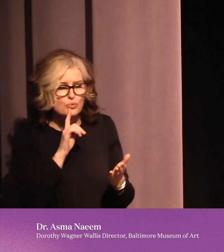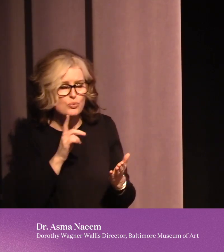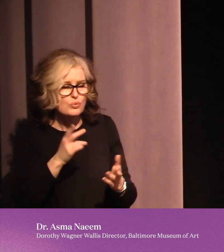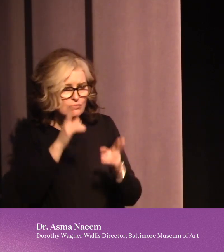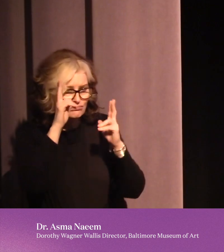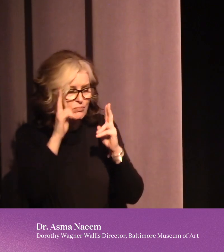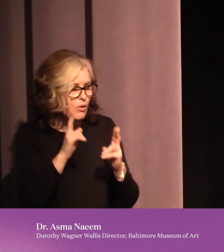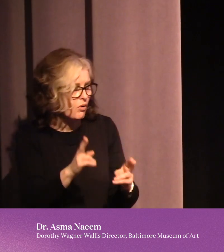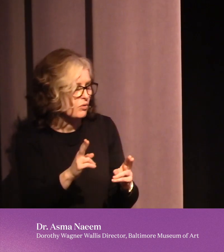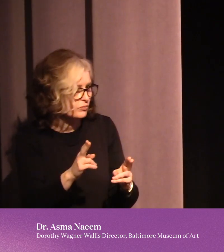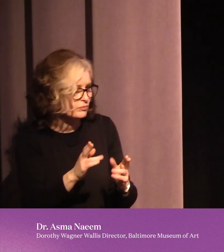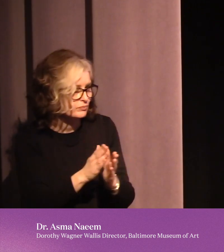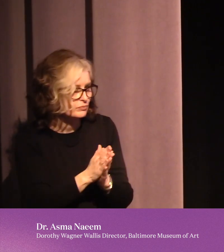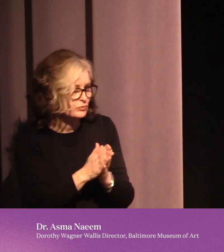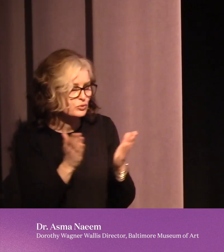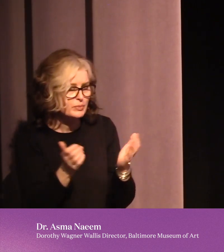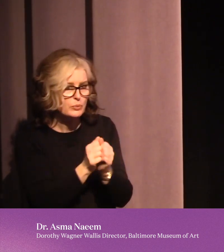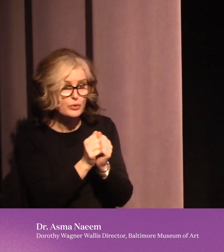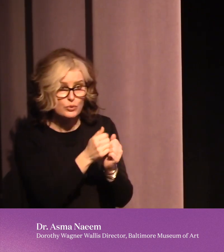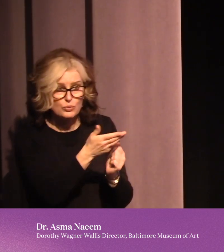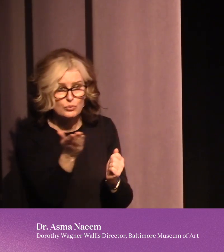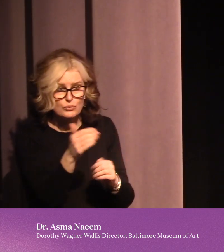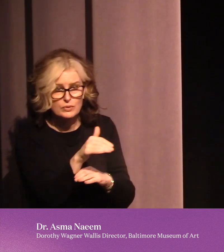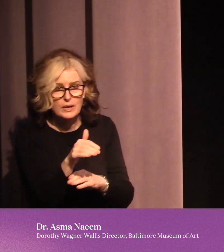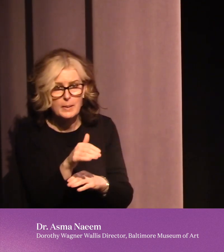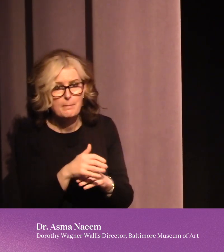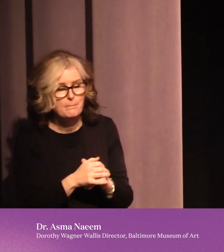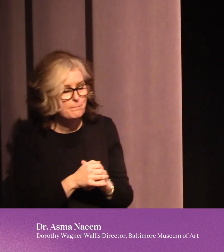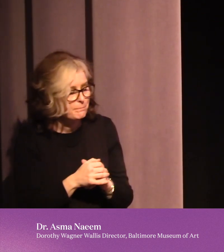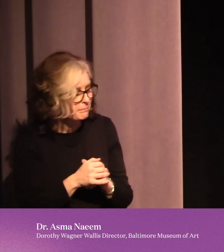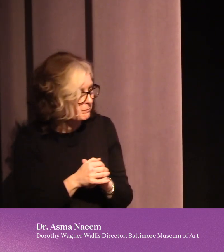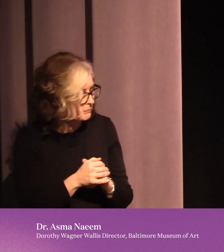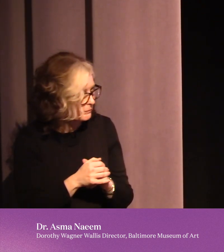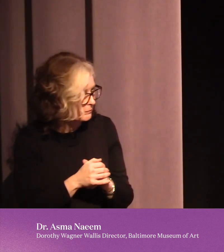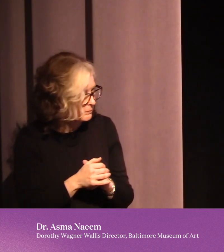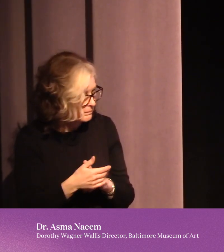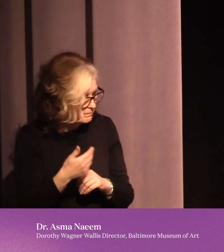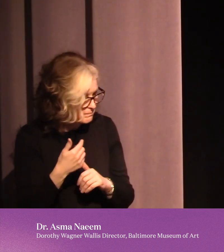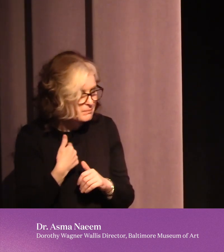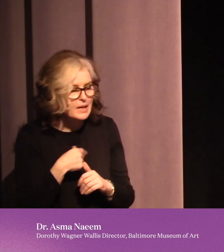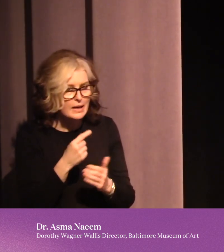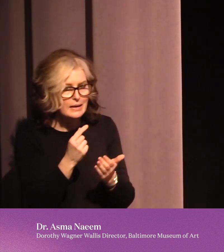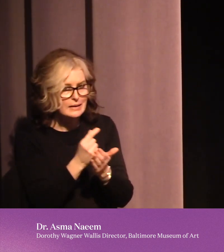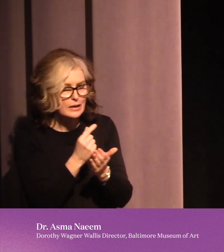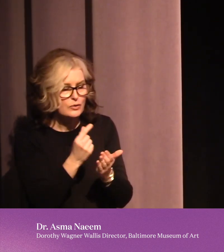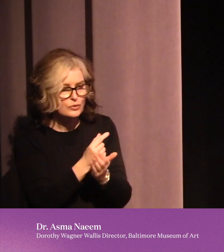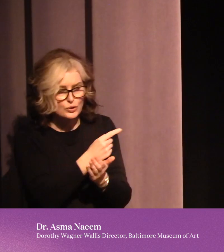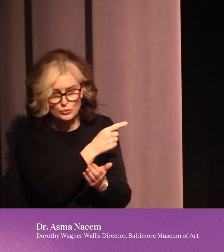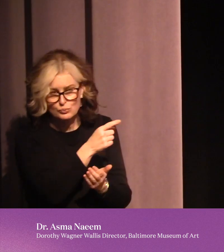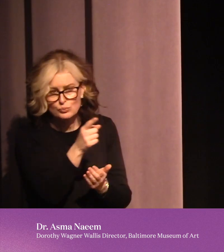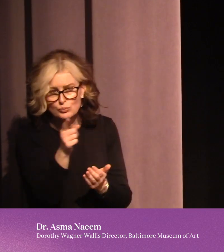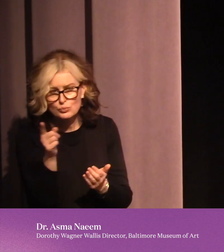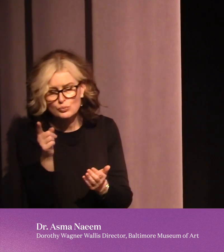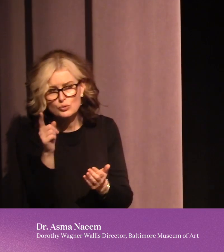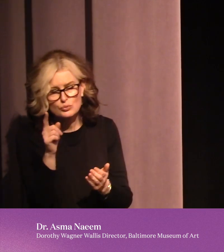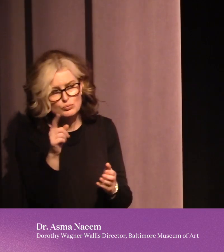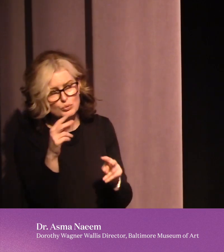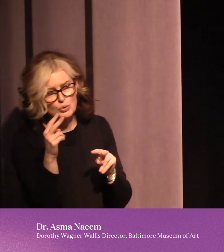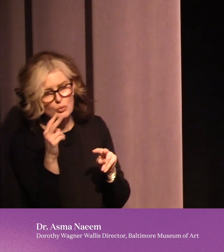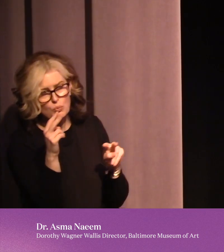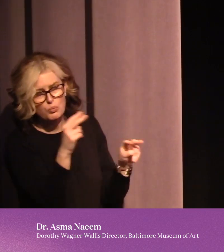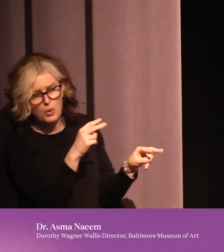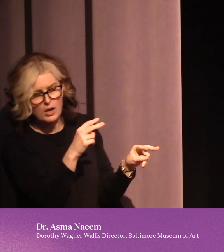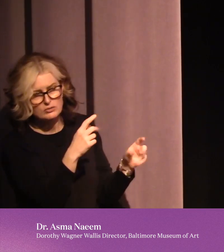privilege to be here with you tonight. I guarantee you that what you will be listening to